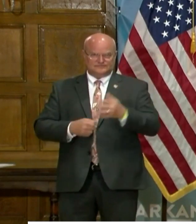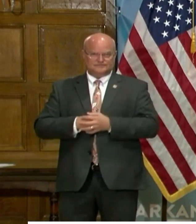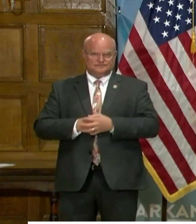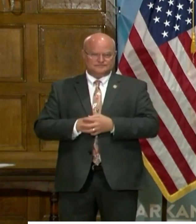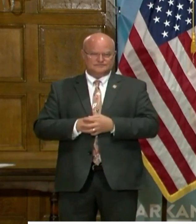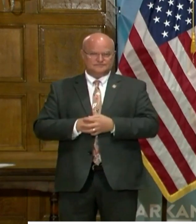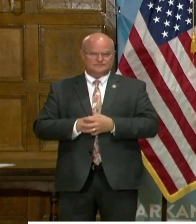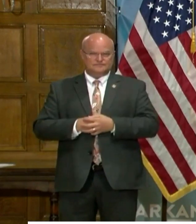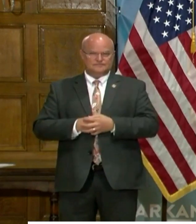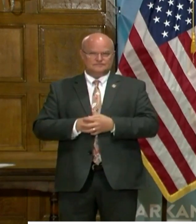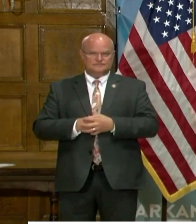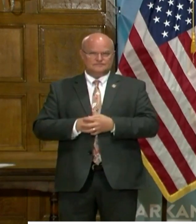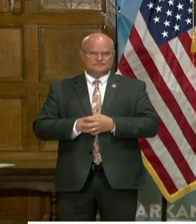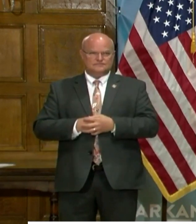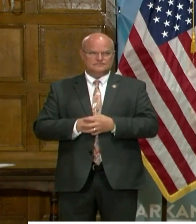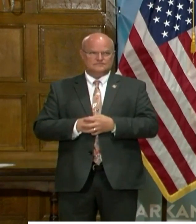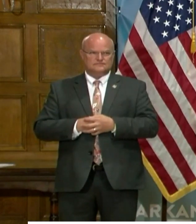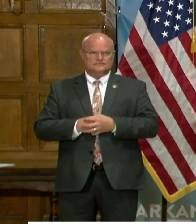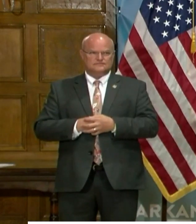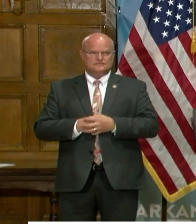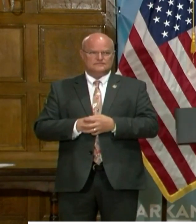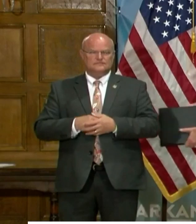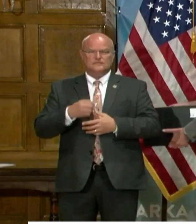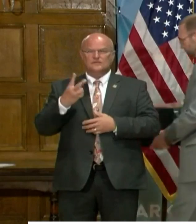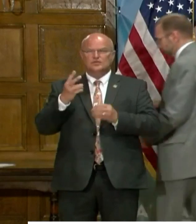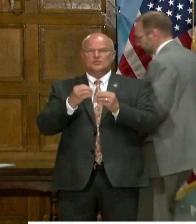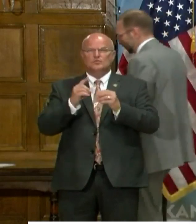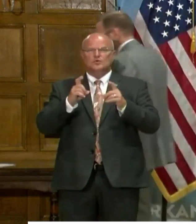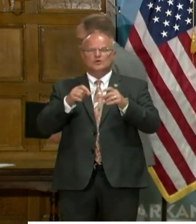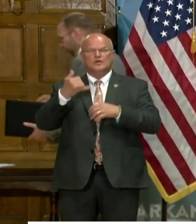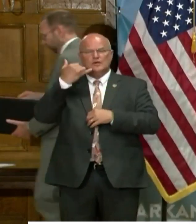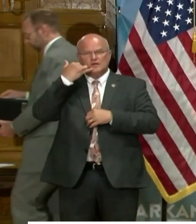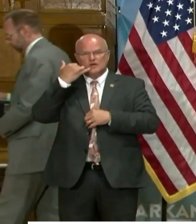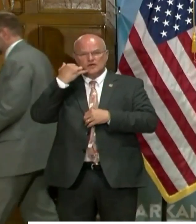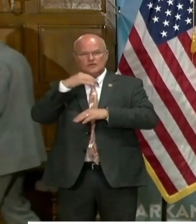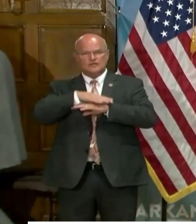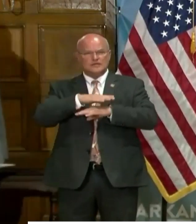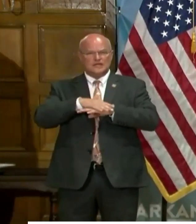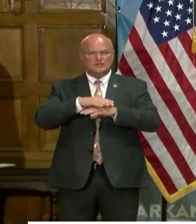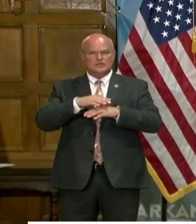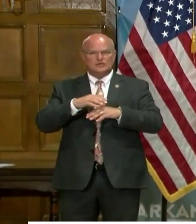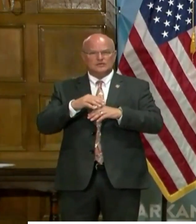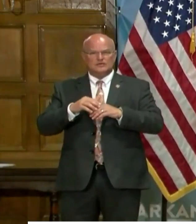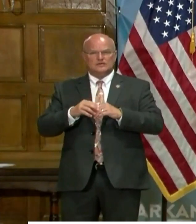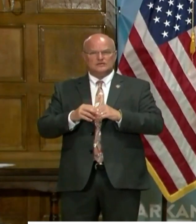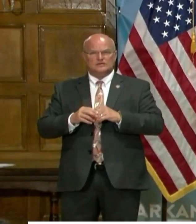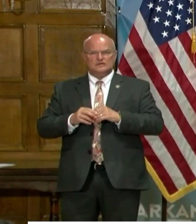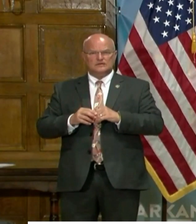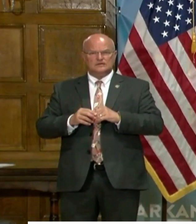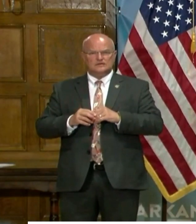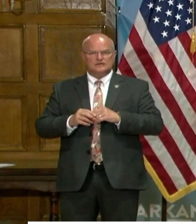ethnicity. Let's take 2 more questions, one remotely and one from the table.